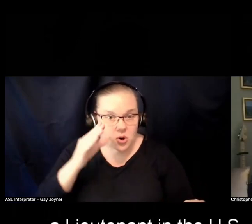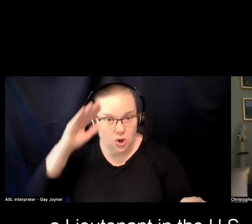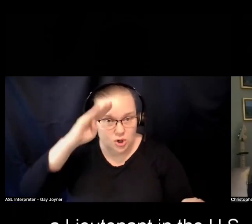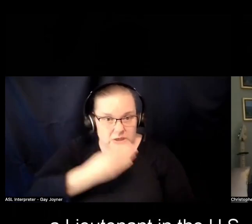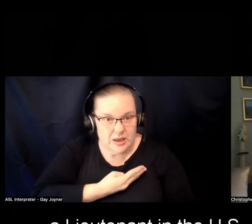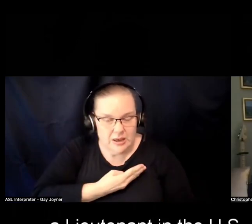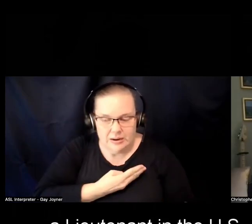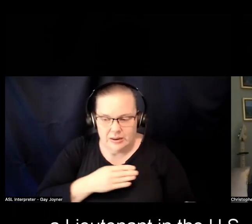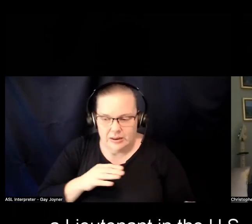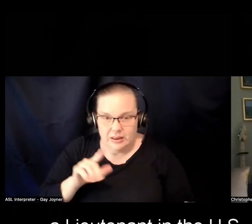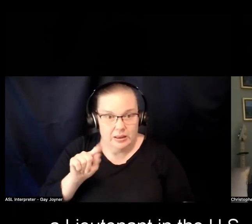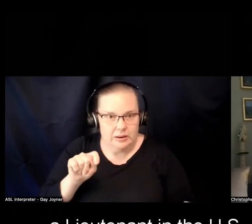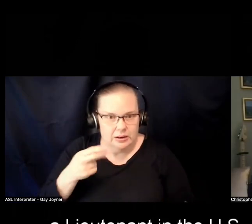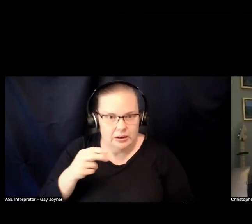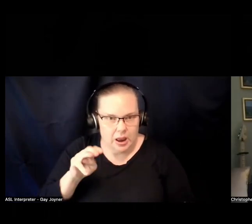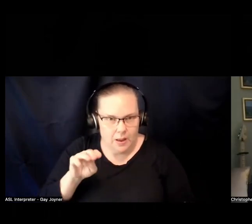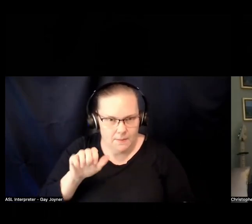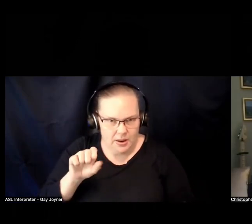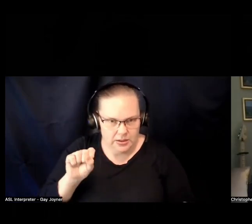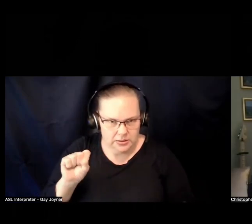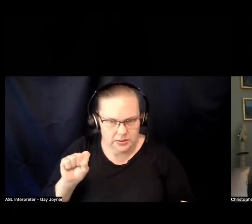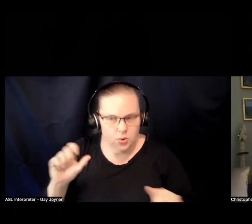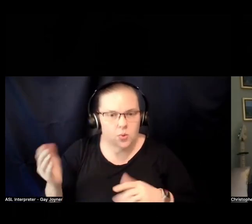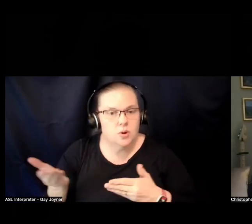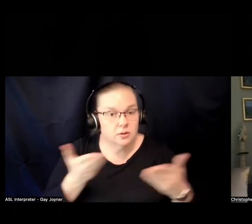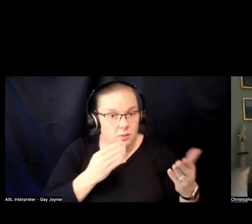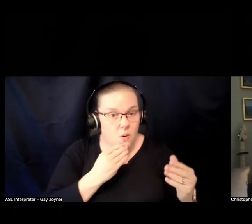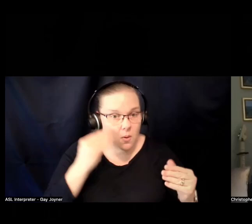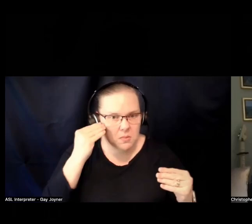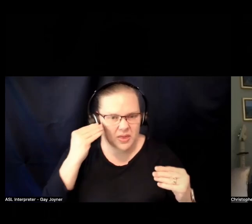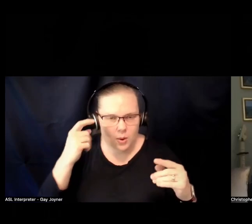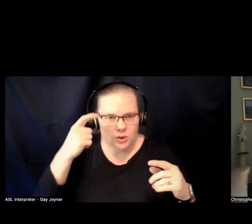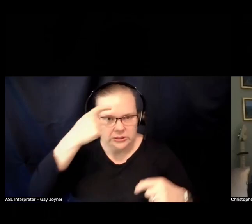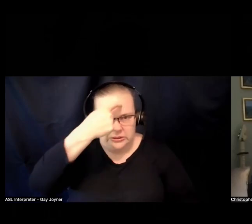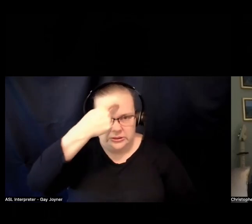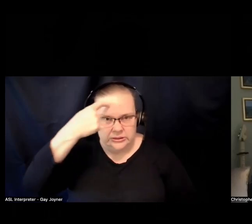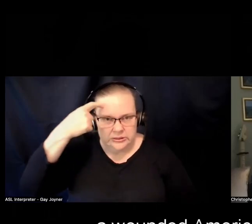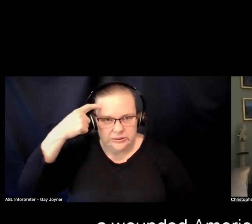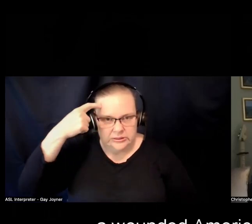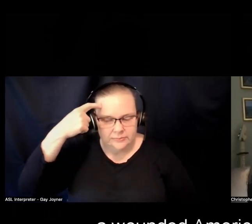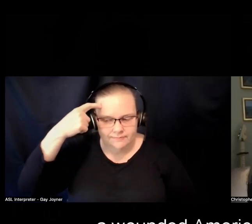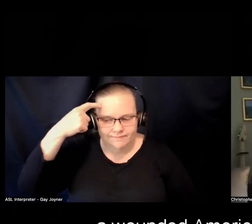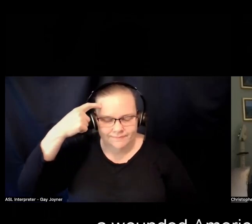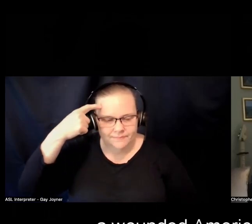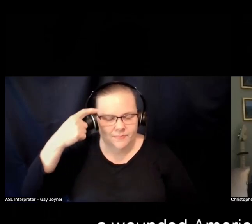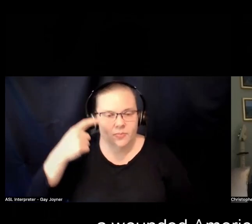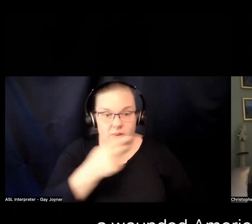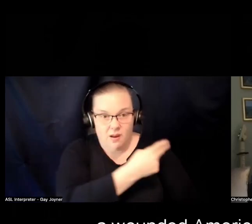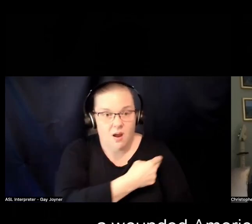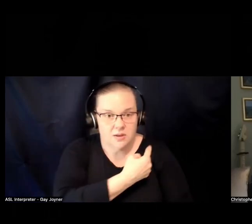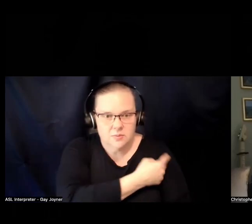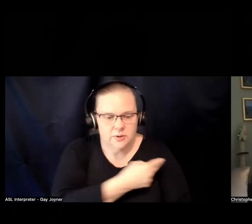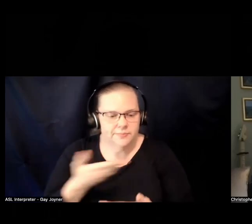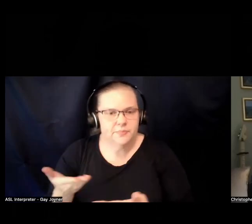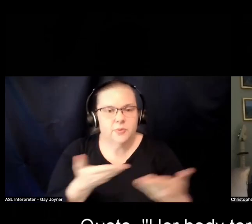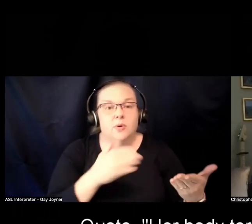Army, would return carrying the trauma of what they'd seen. In the field hospital at Saint-Lô, a wounded American brought in a French